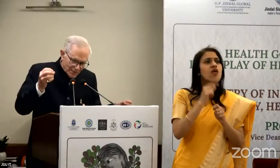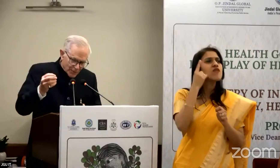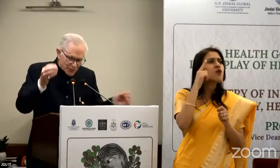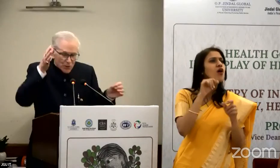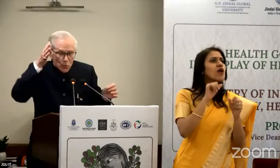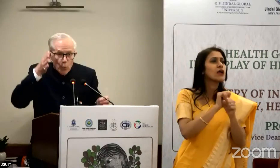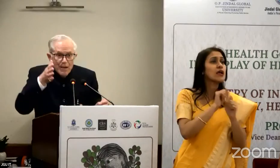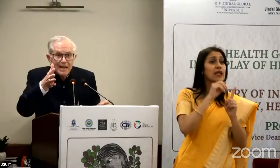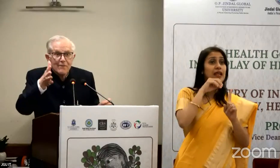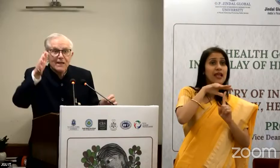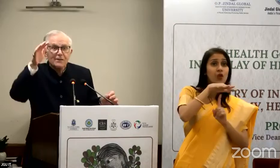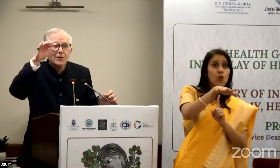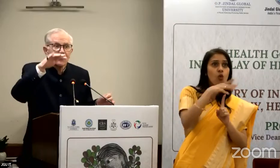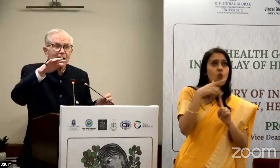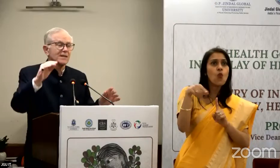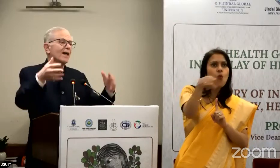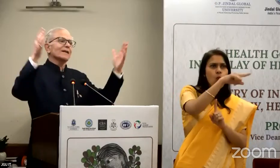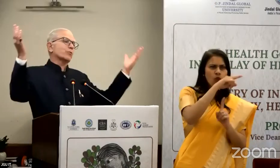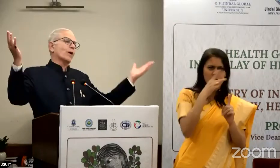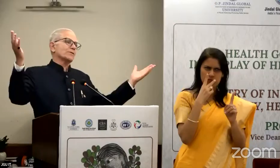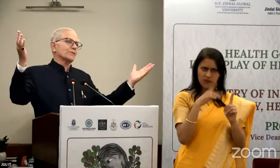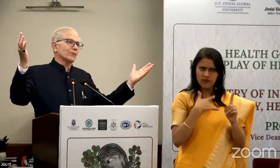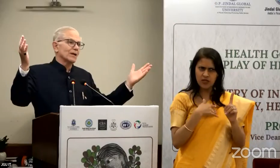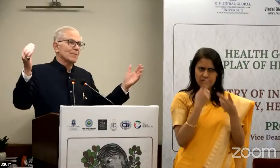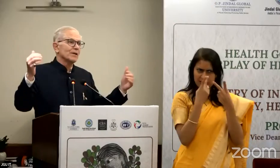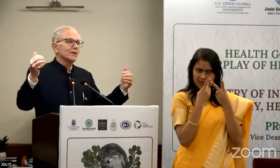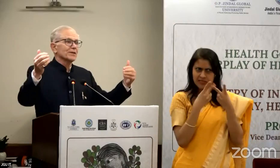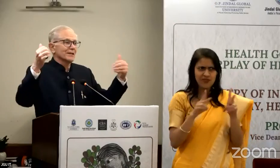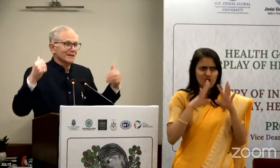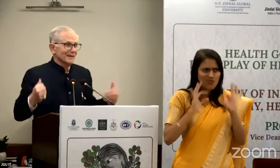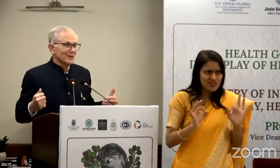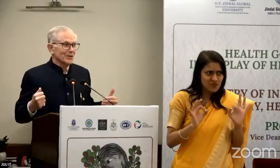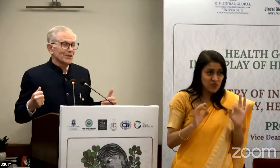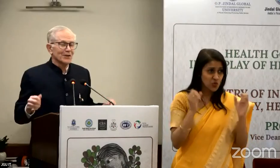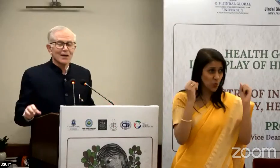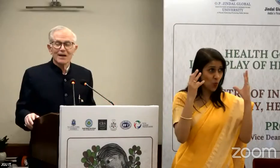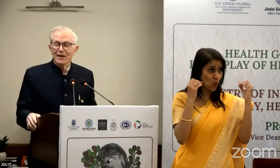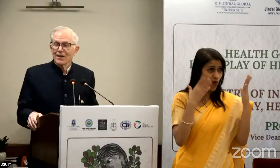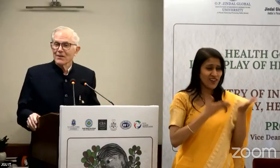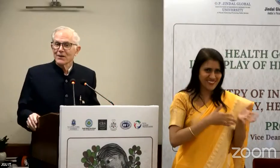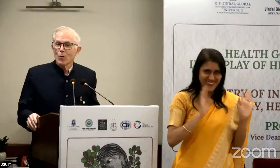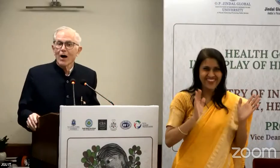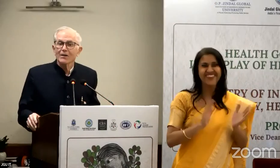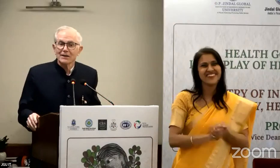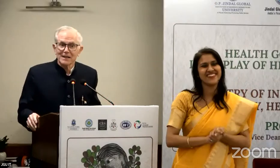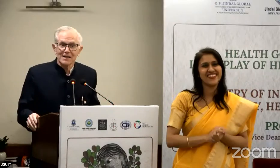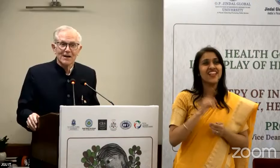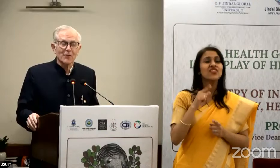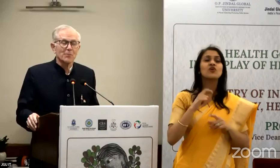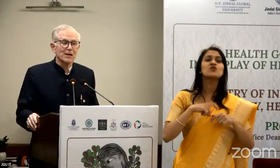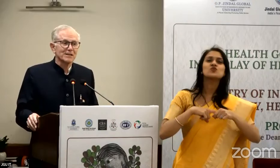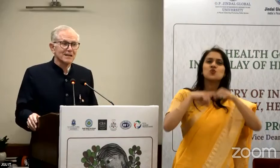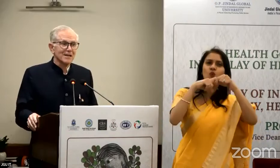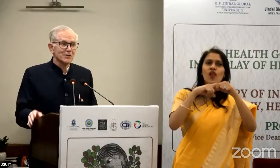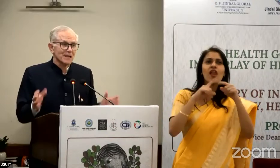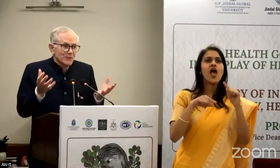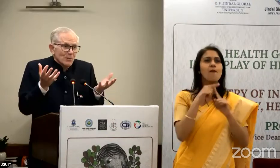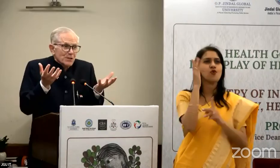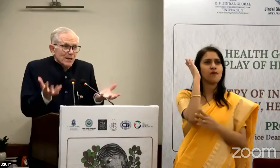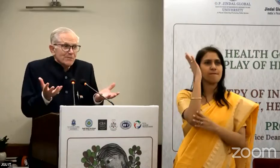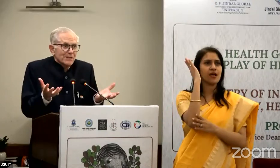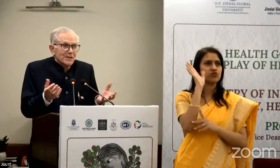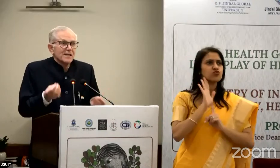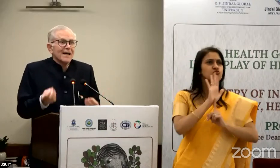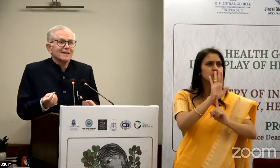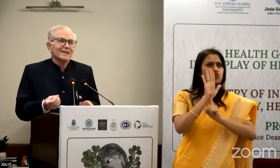of influences weaving the thread. That's wonderful because the quality of the presentations have so